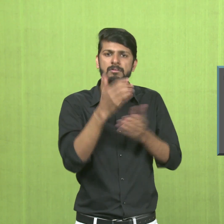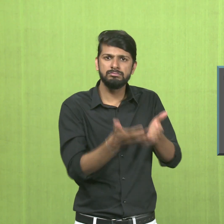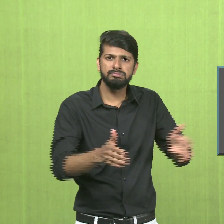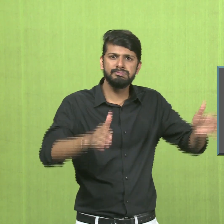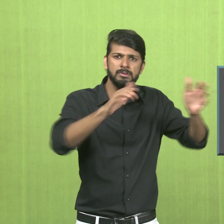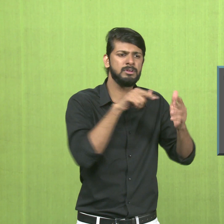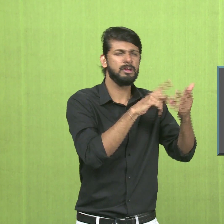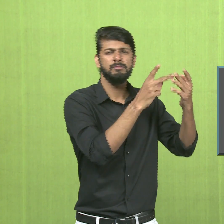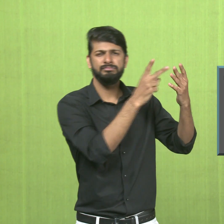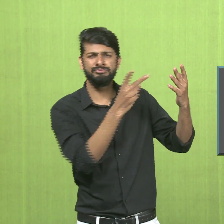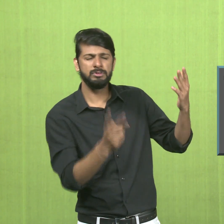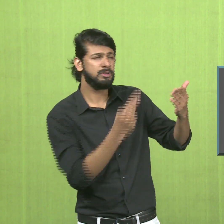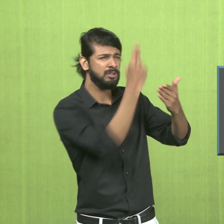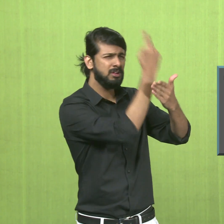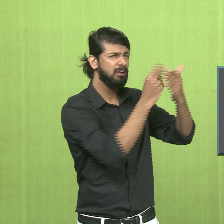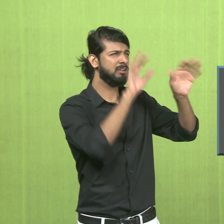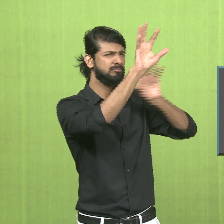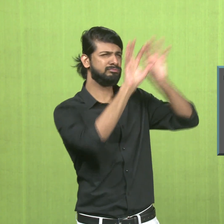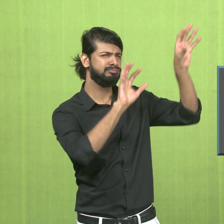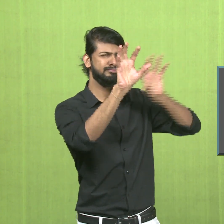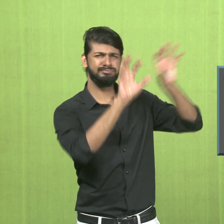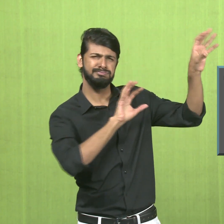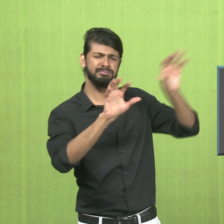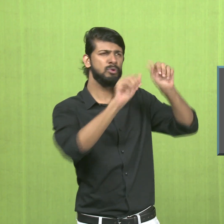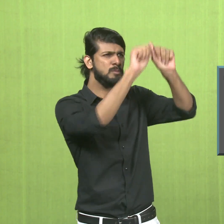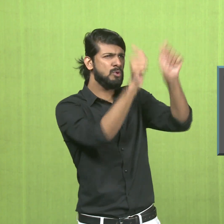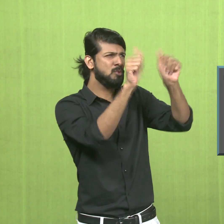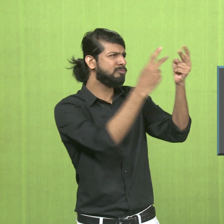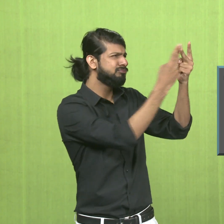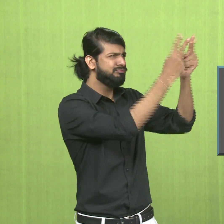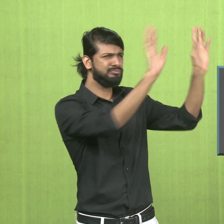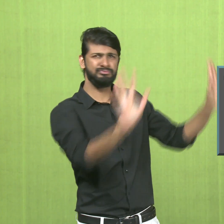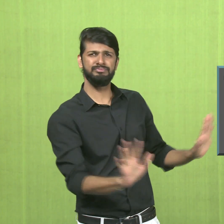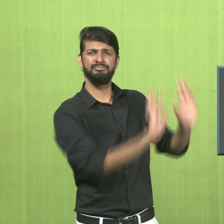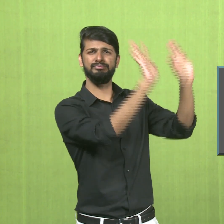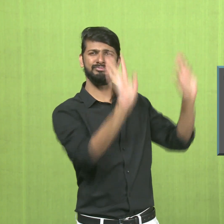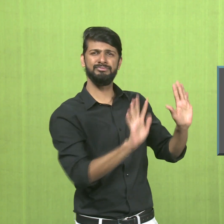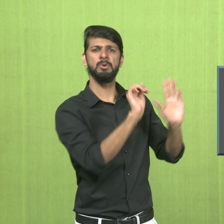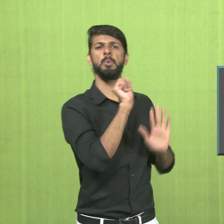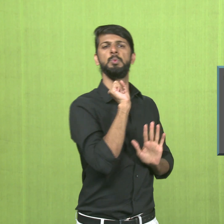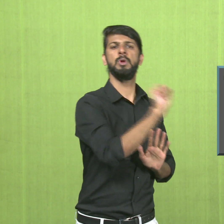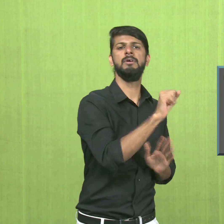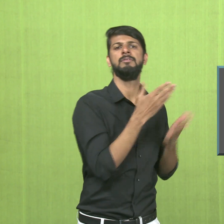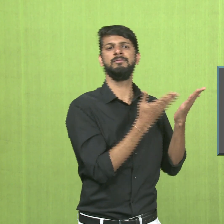and the water picture. Lot of these symbols are painted inside the kobar